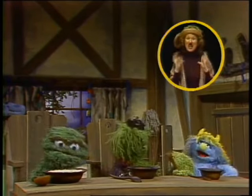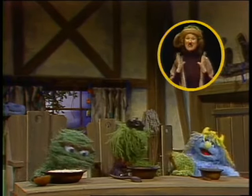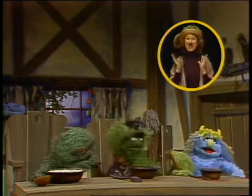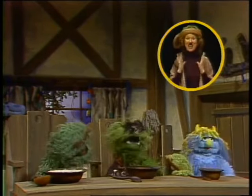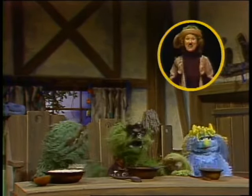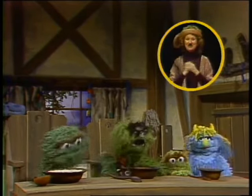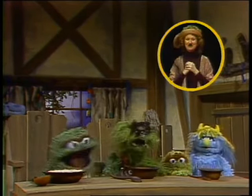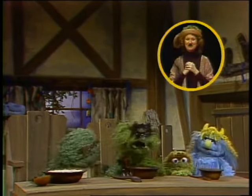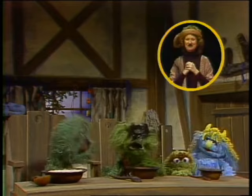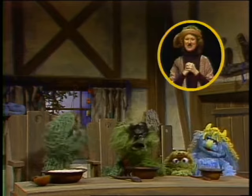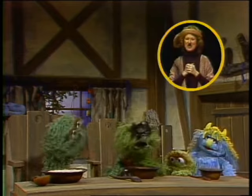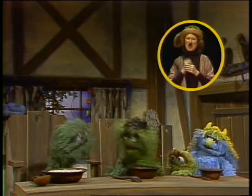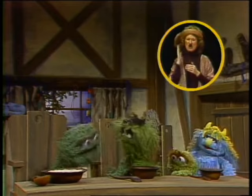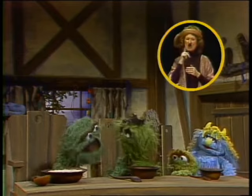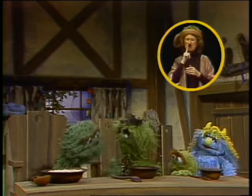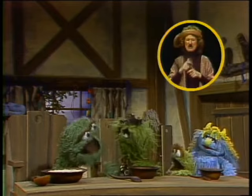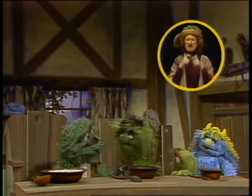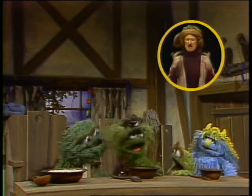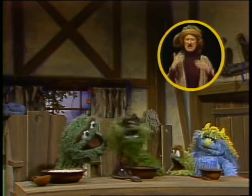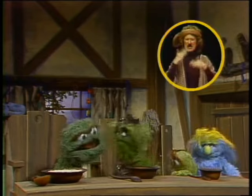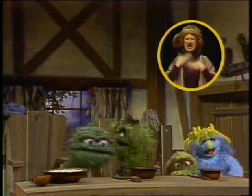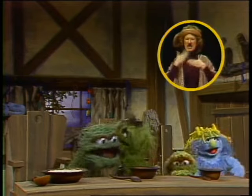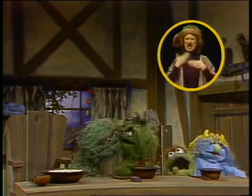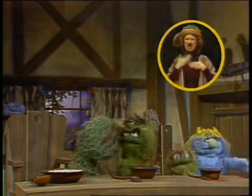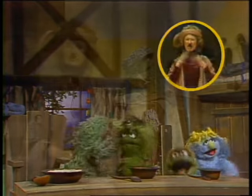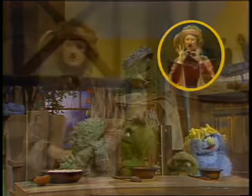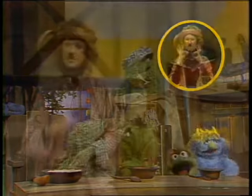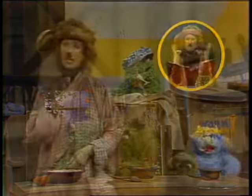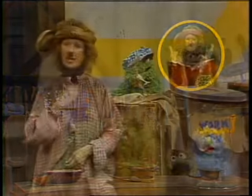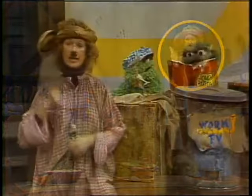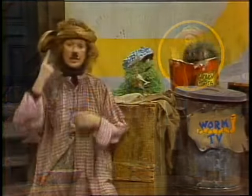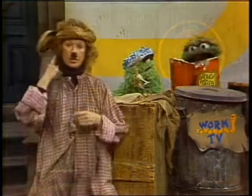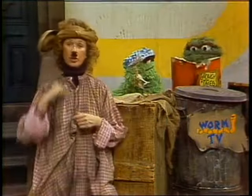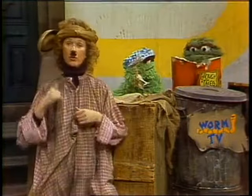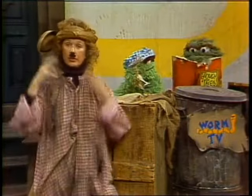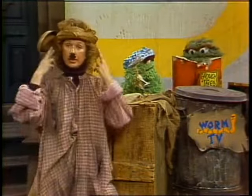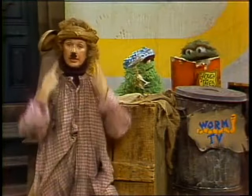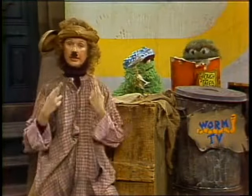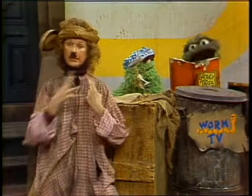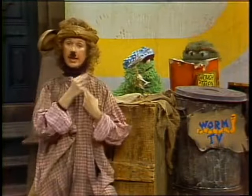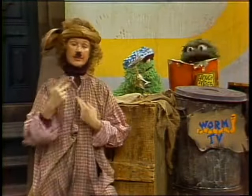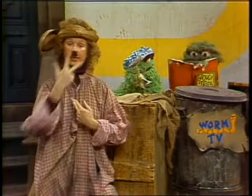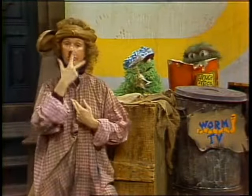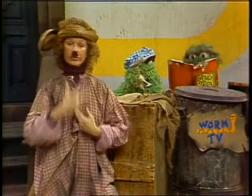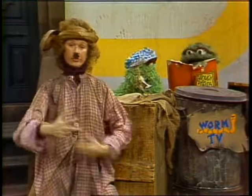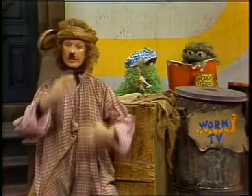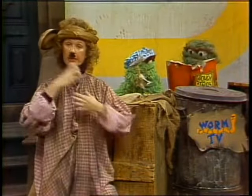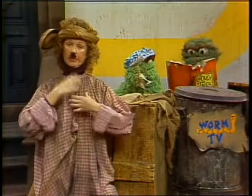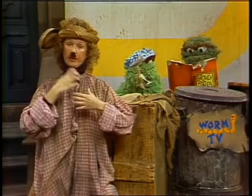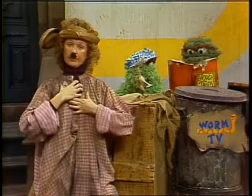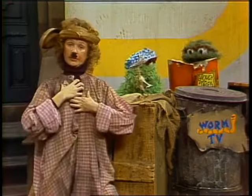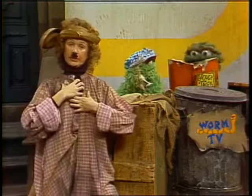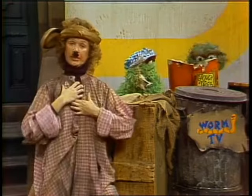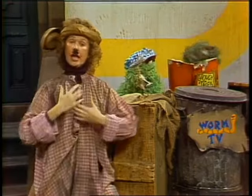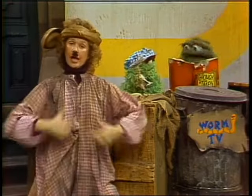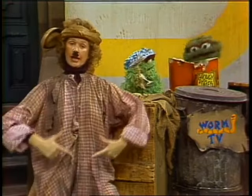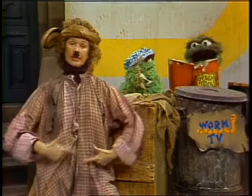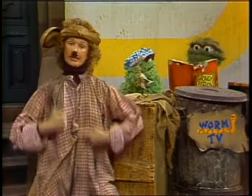I'm sorry, I'm not already. Oh, it's going to be a big, happy family. You bet. And Goldilocks and the three grouches lived grouchily